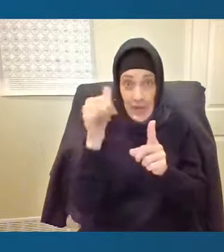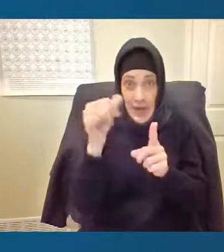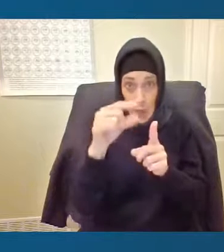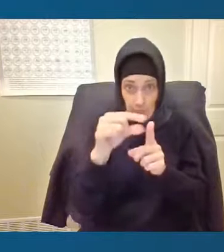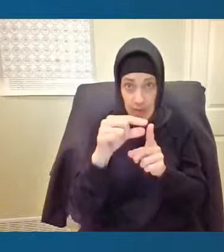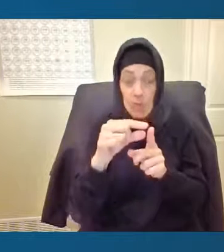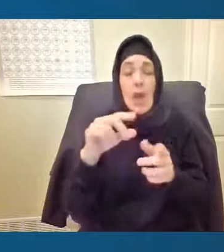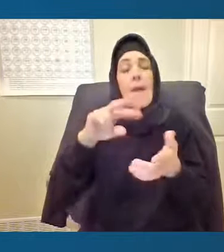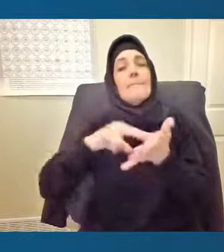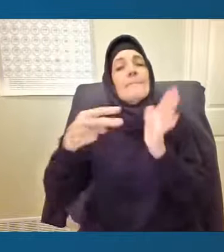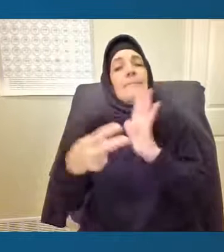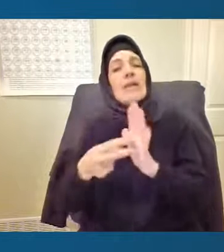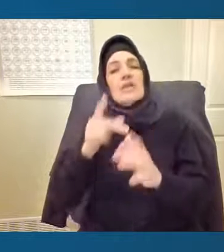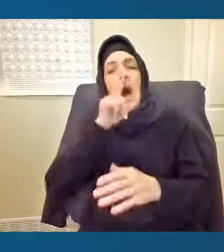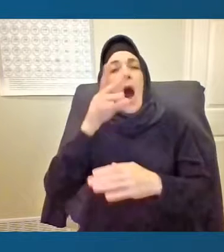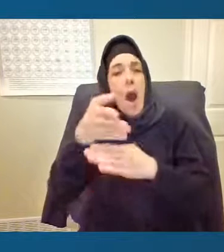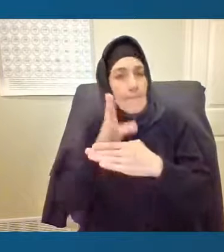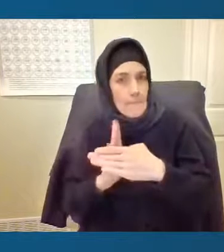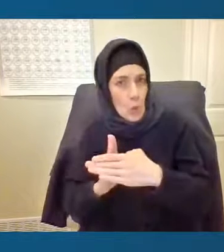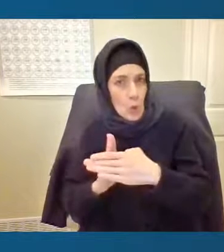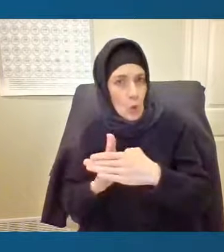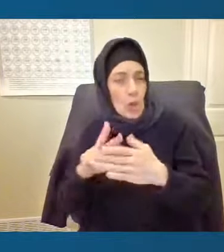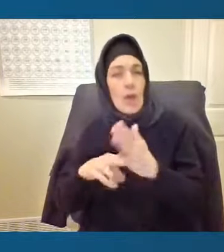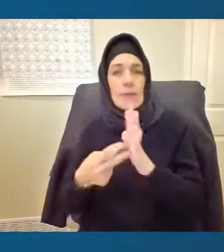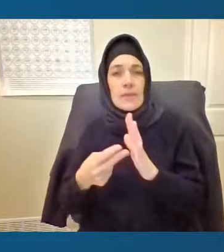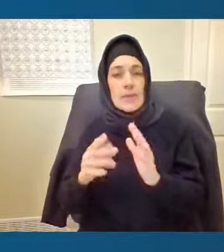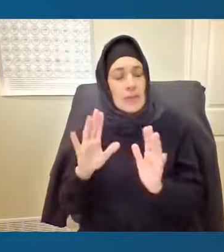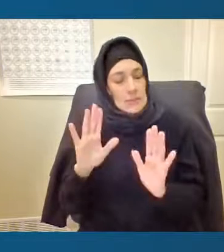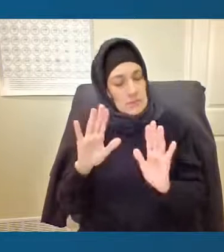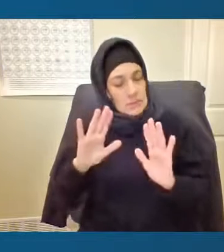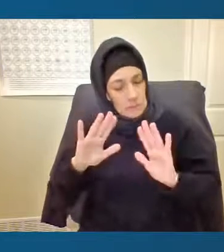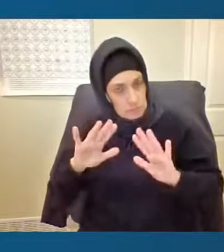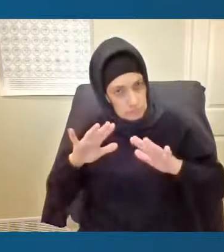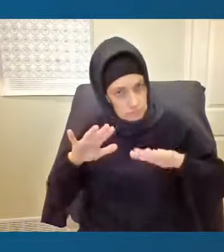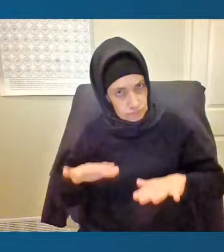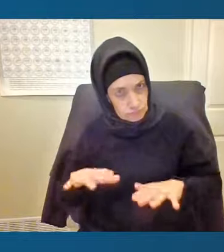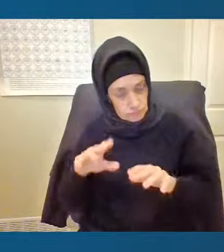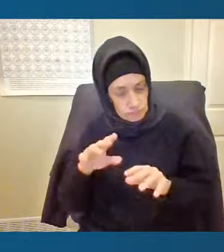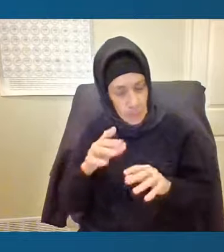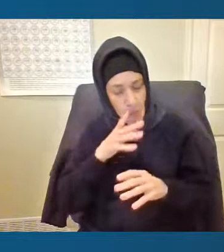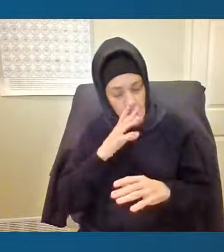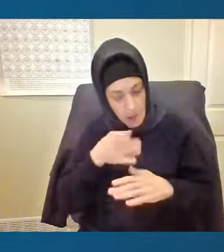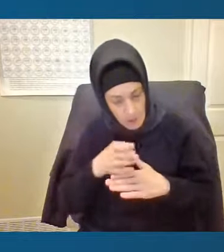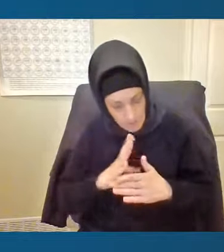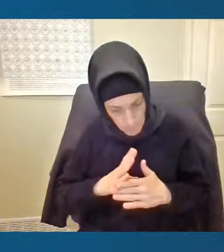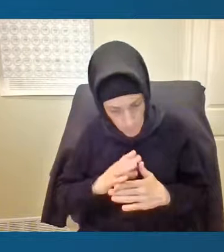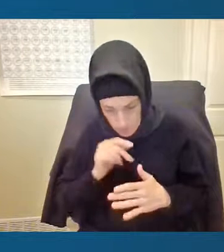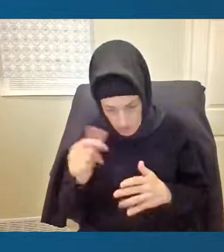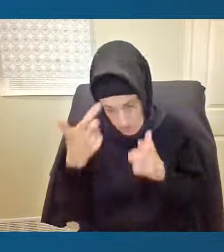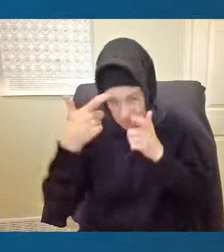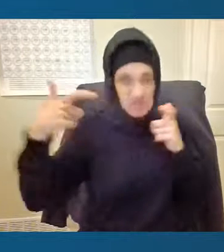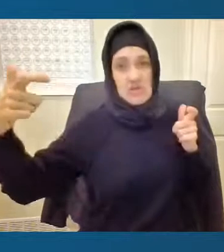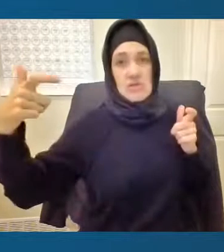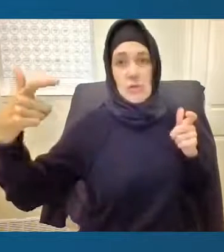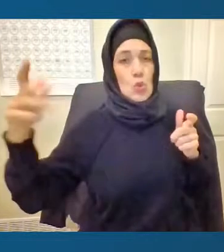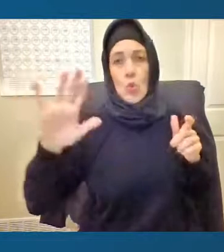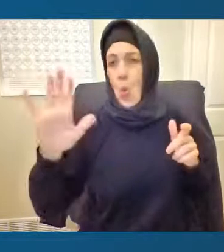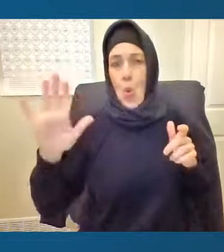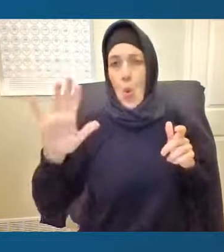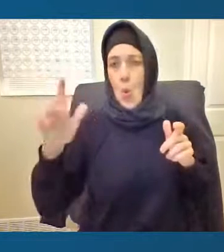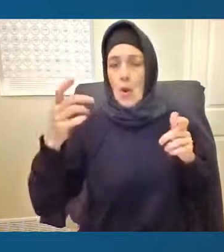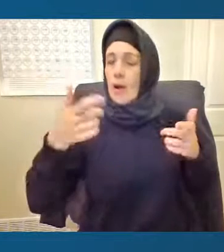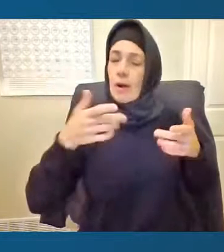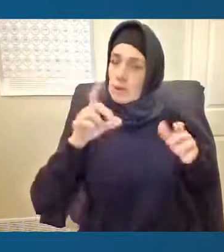humble. It means to put yourself down. It means to lower yourself, right? Not to elevate yourself. It's the opposite of